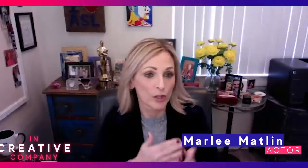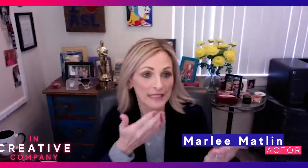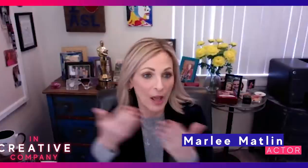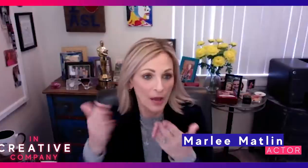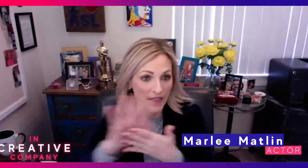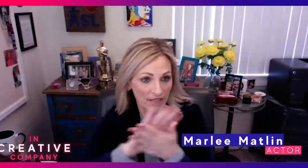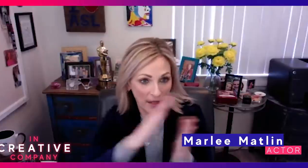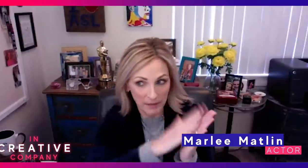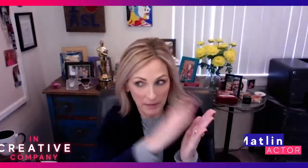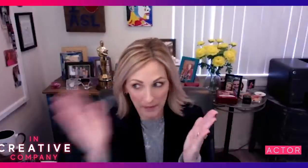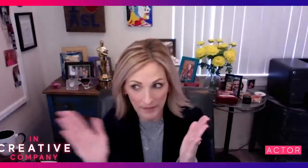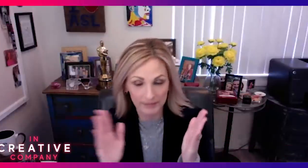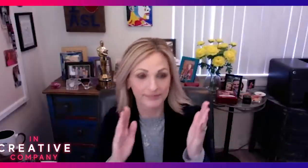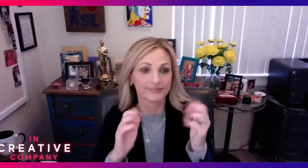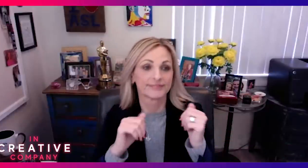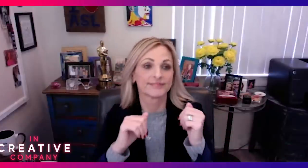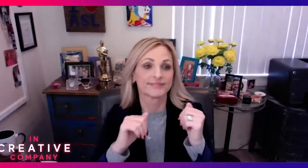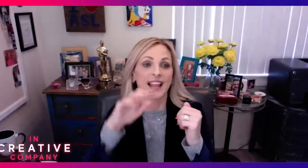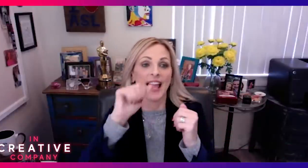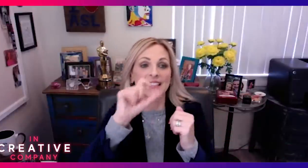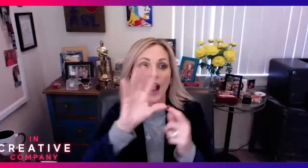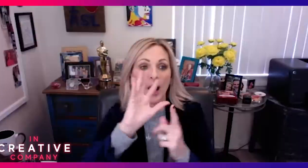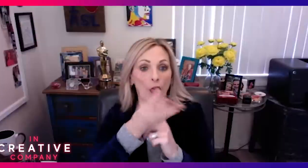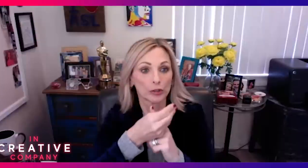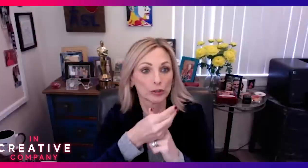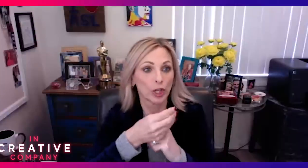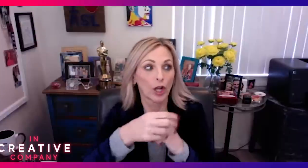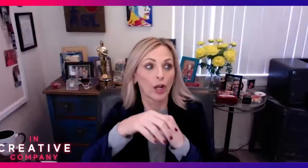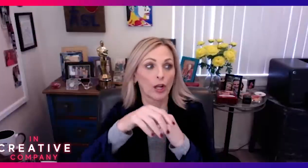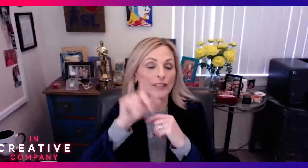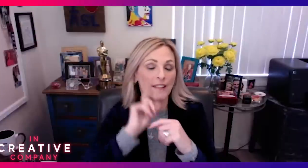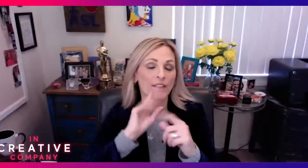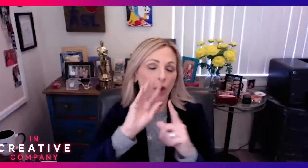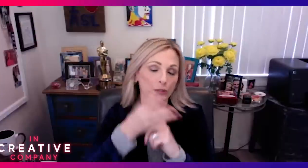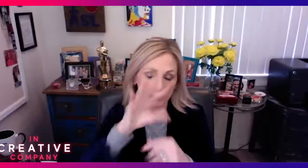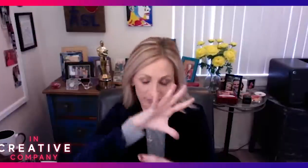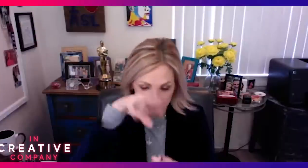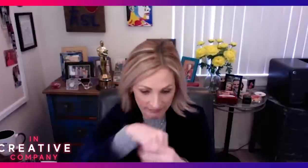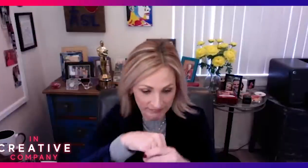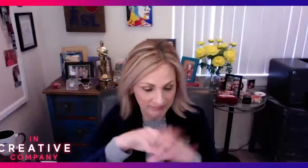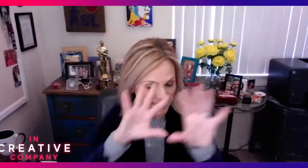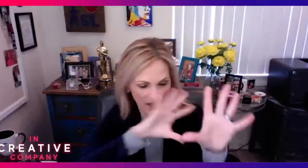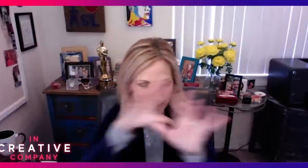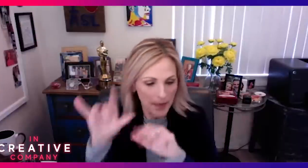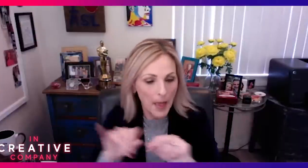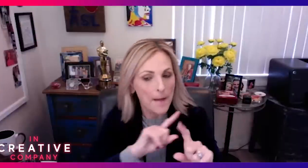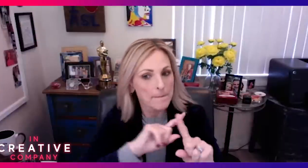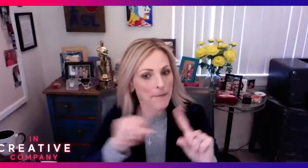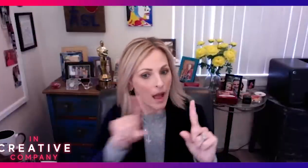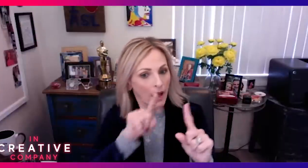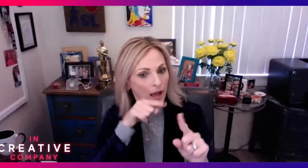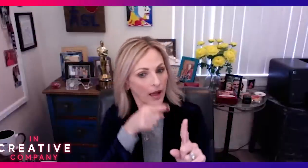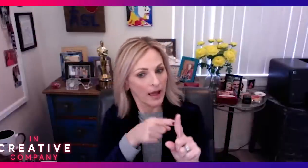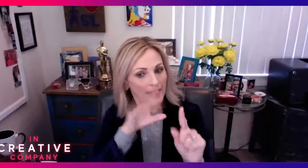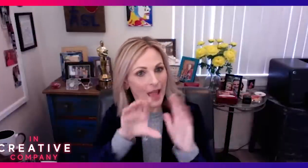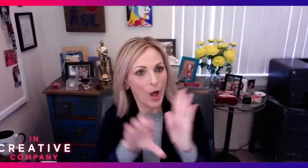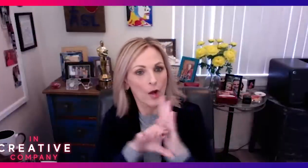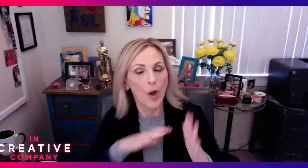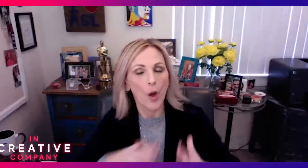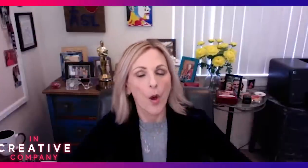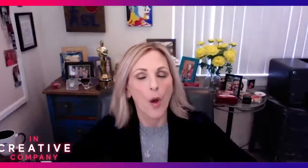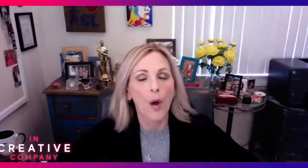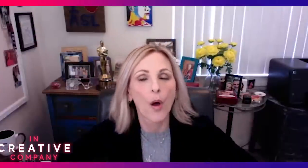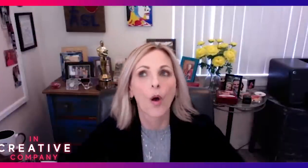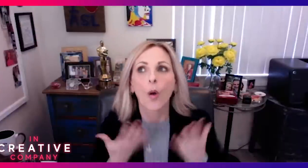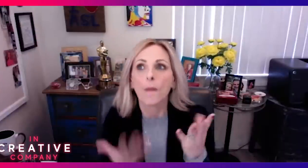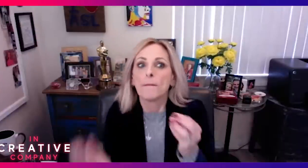that we're having a deaf actor and deaf actors carrying the film, we're talking about deaf culture, we're talking about sign language and the deaf community.